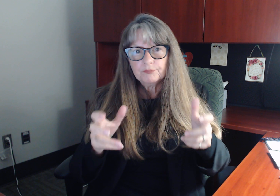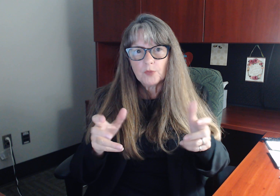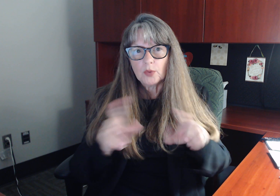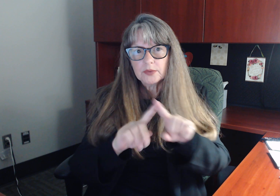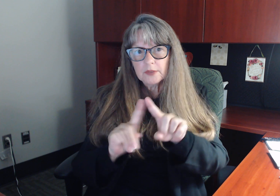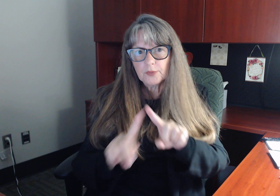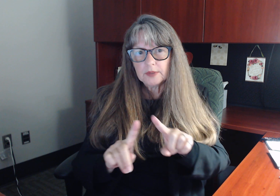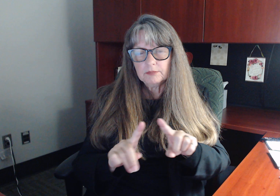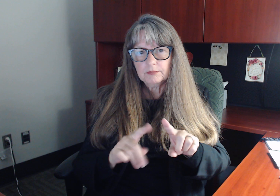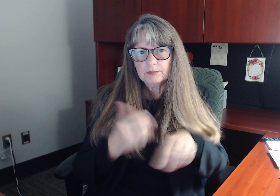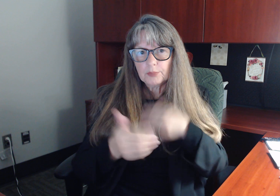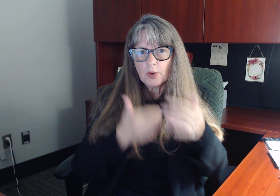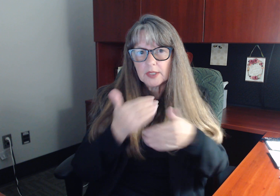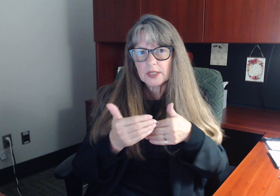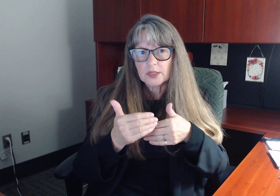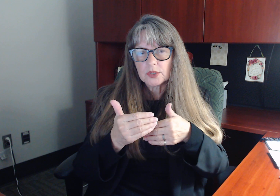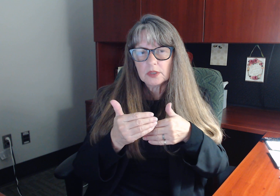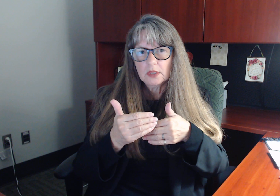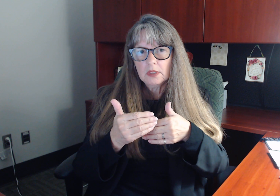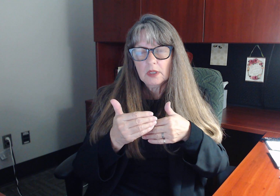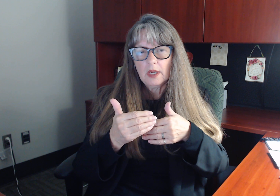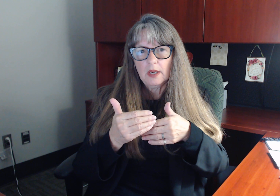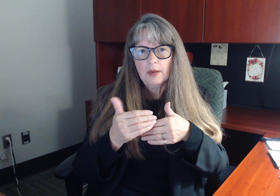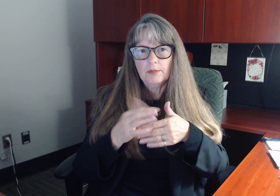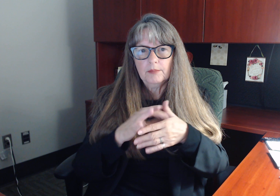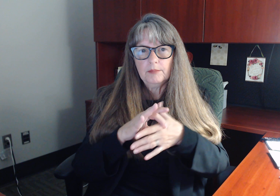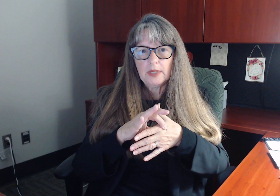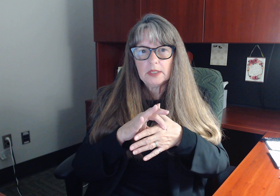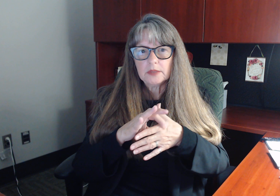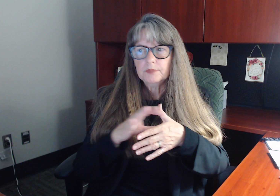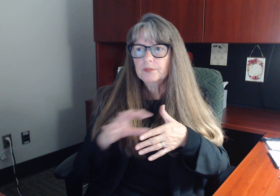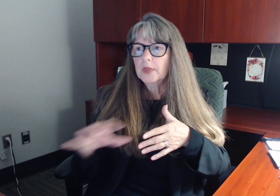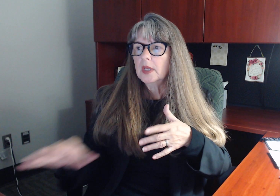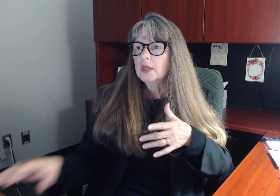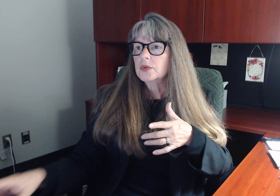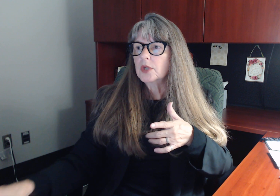or different processed meat. So